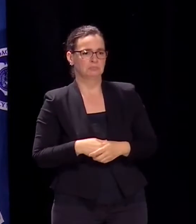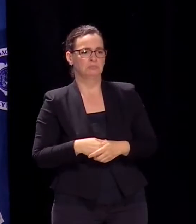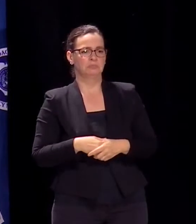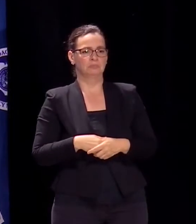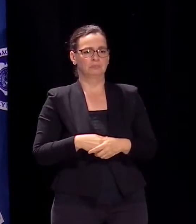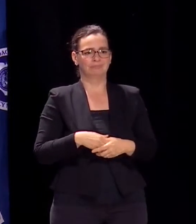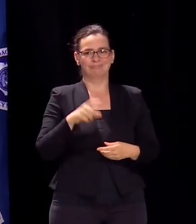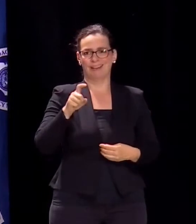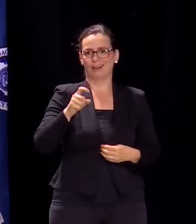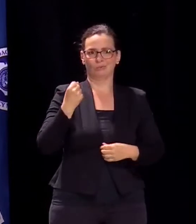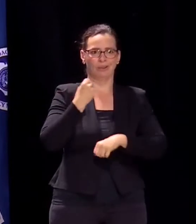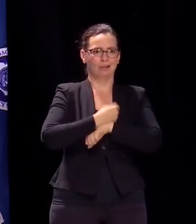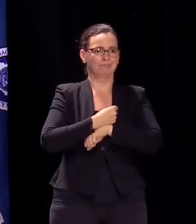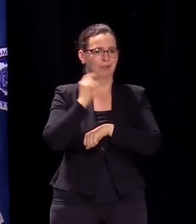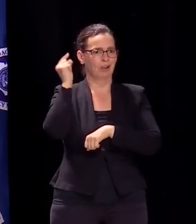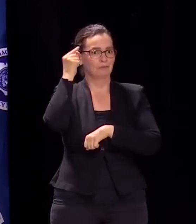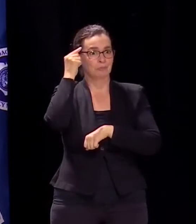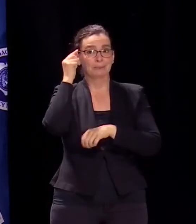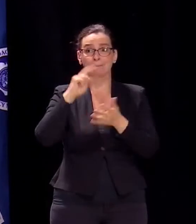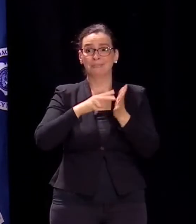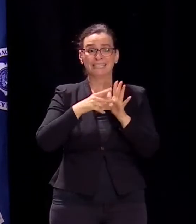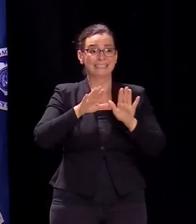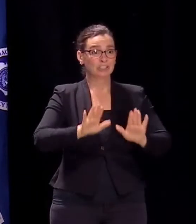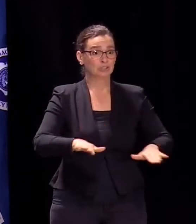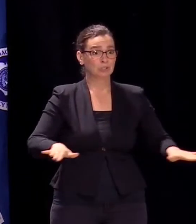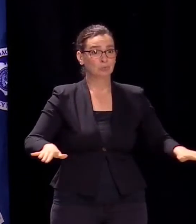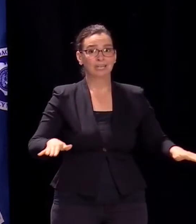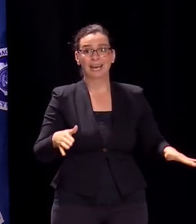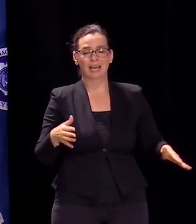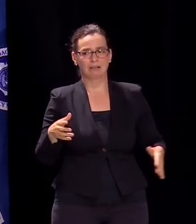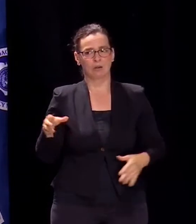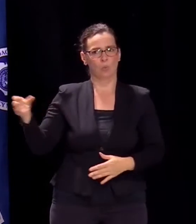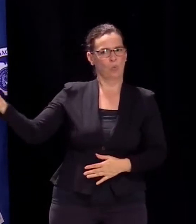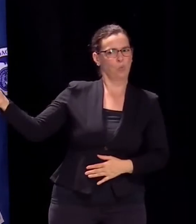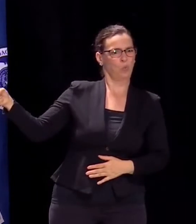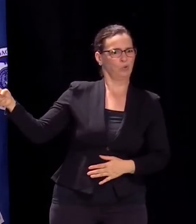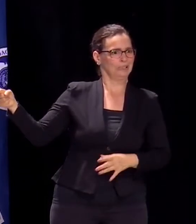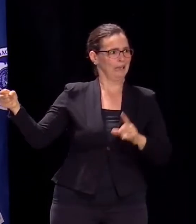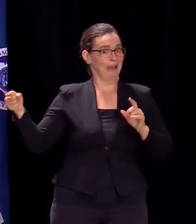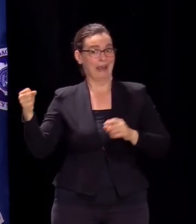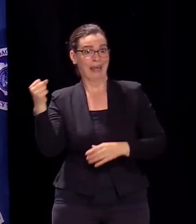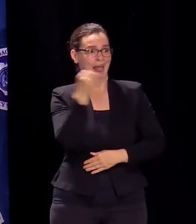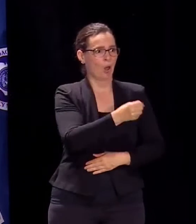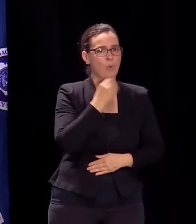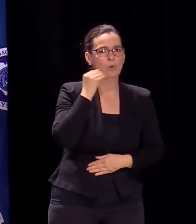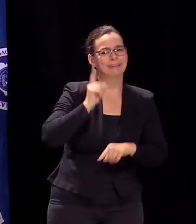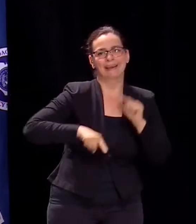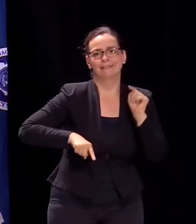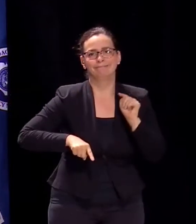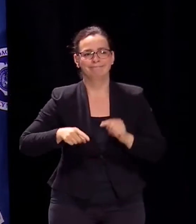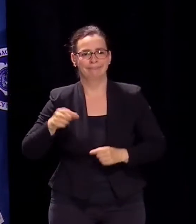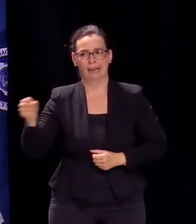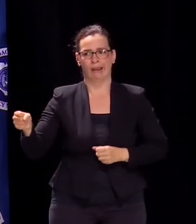that are good for the child, but also good for the taxpayer when it comes to the budget. Are these types of departments, with the court systems being shut